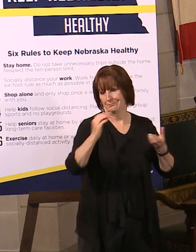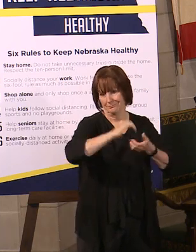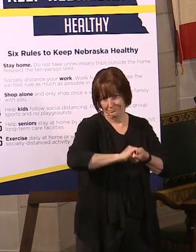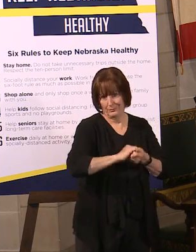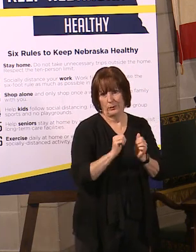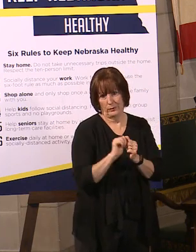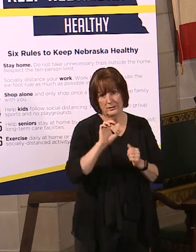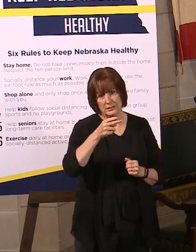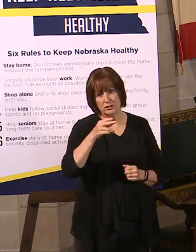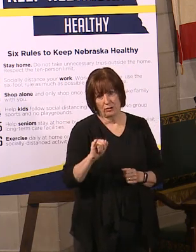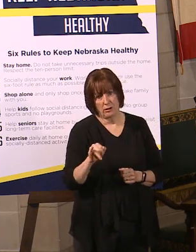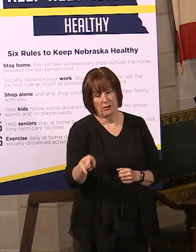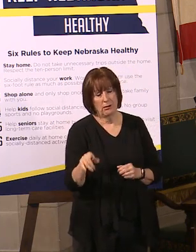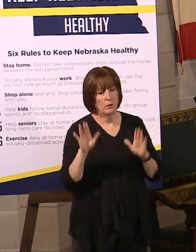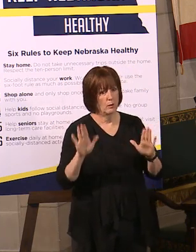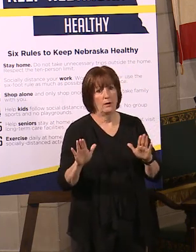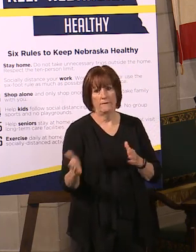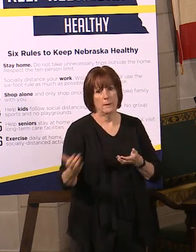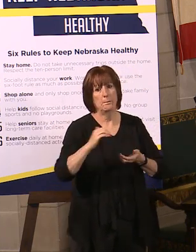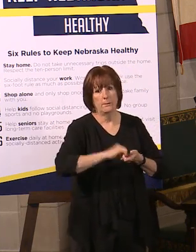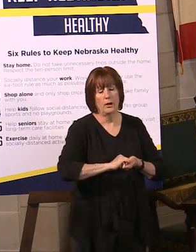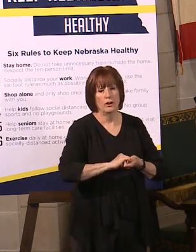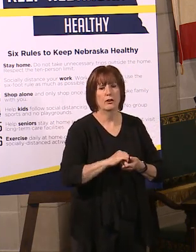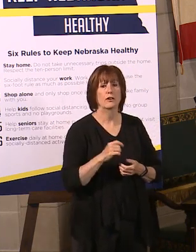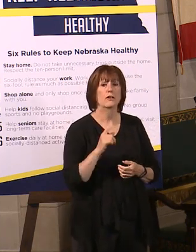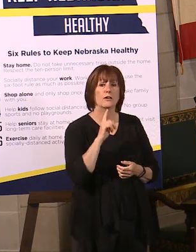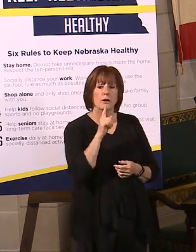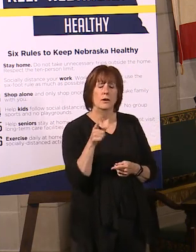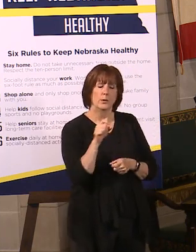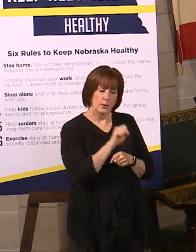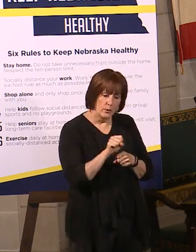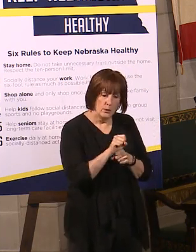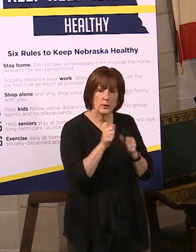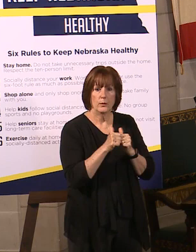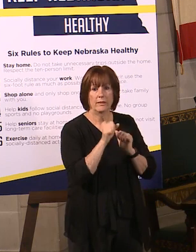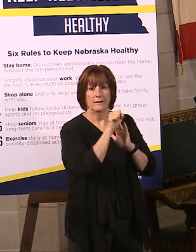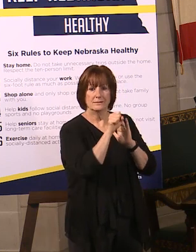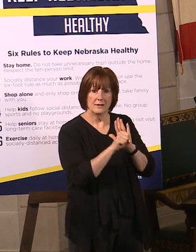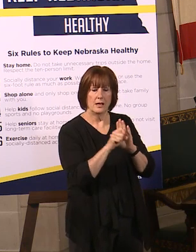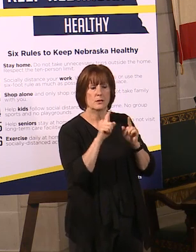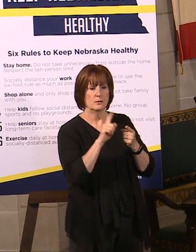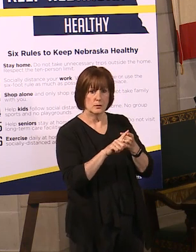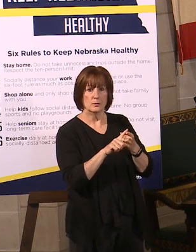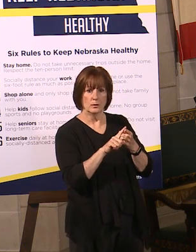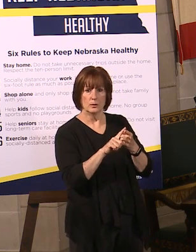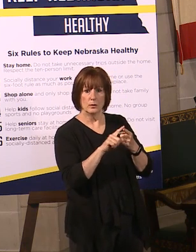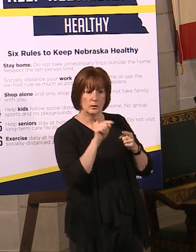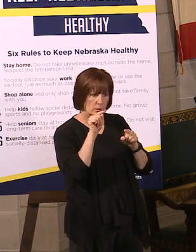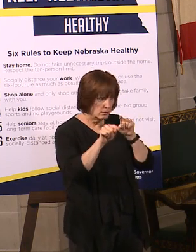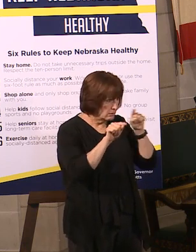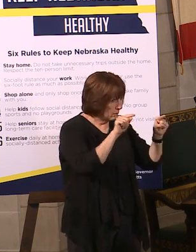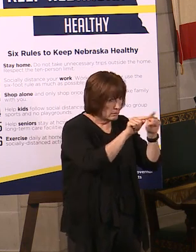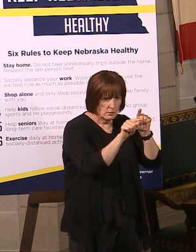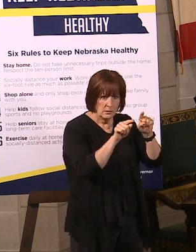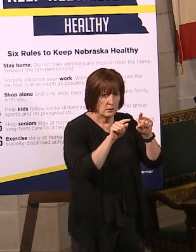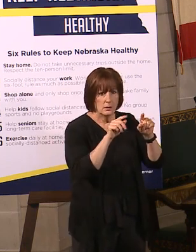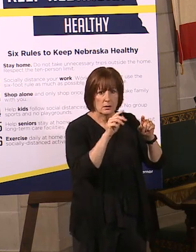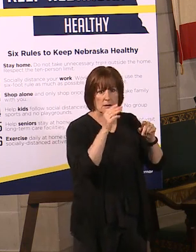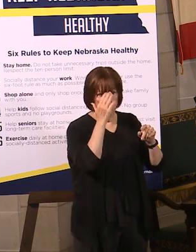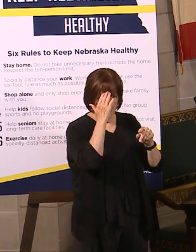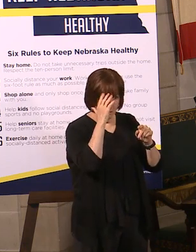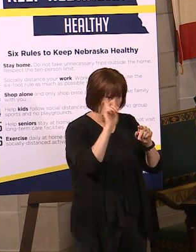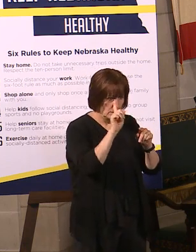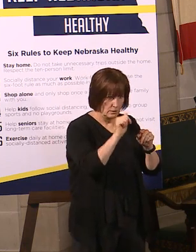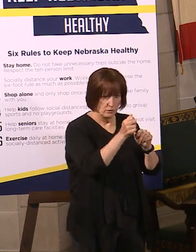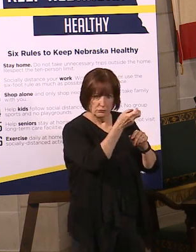example of how you guys are being great partners, CHI is basically working with the state to be able to man that transfer center so that we can